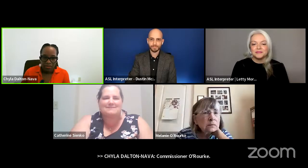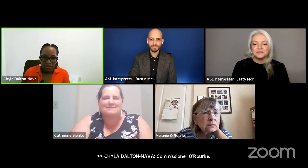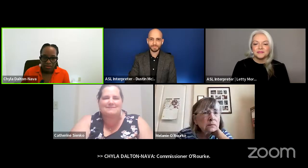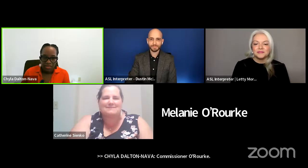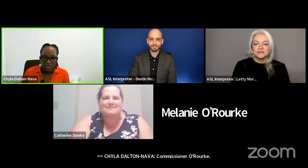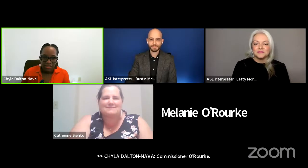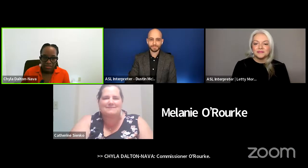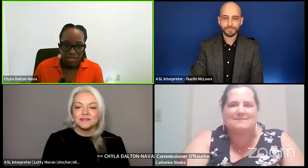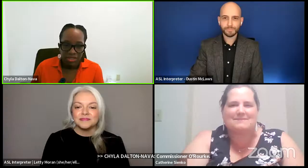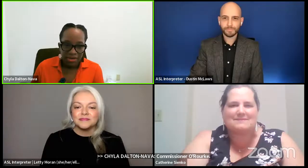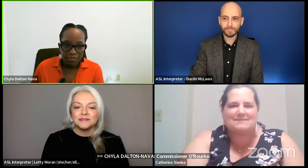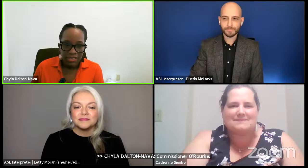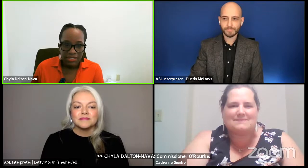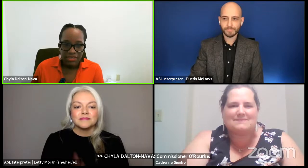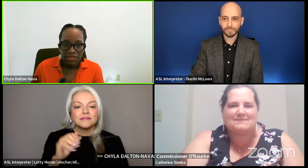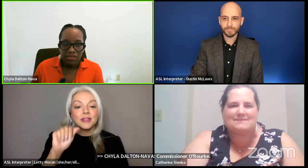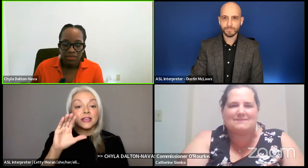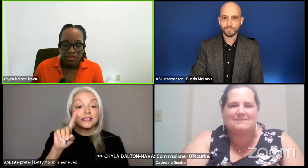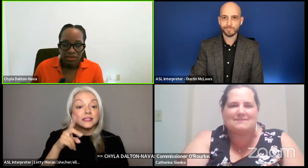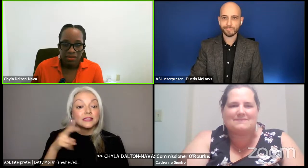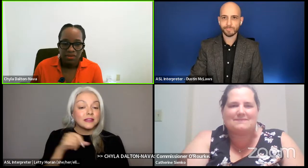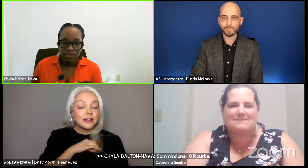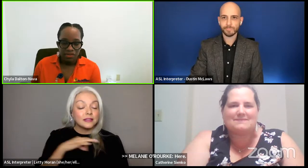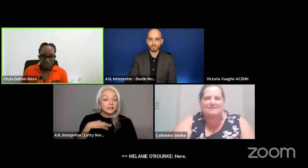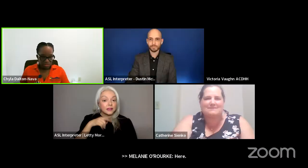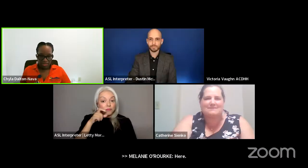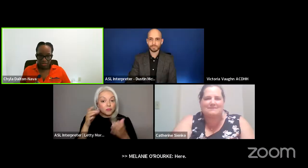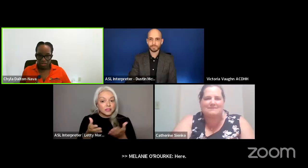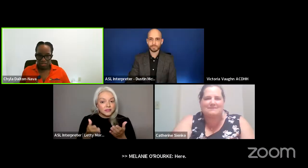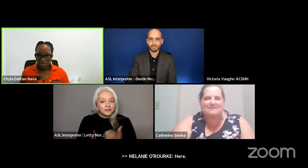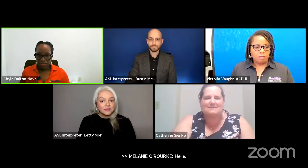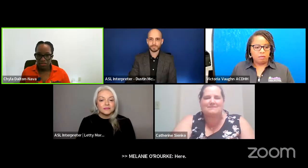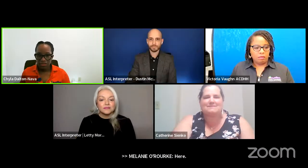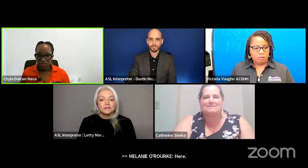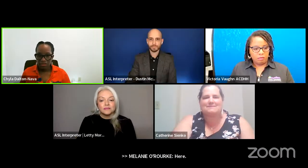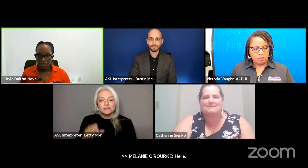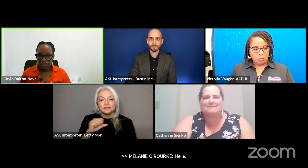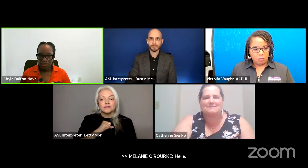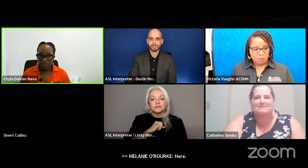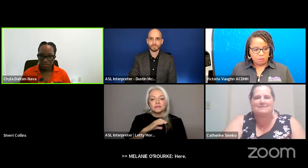Then ACDHH staff present. Sherry Collins.